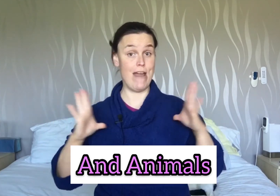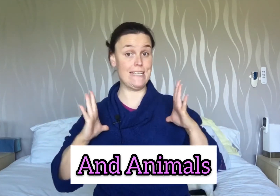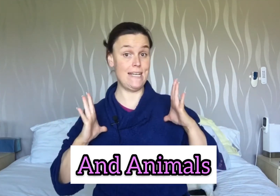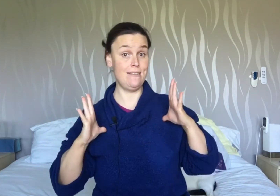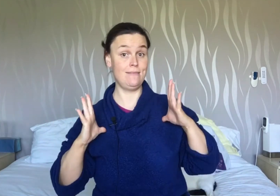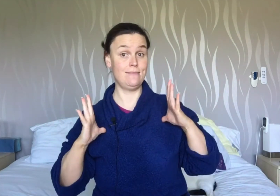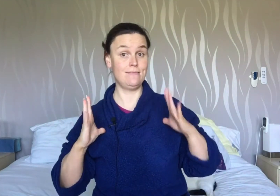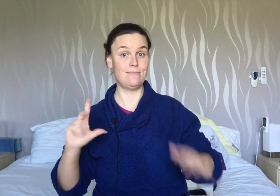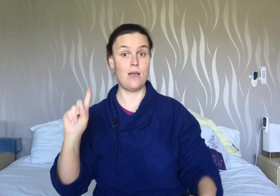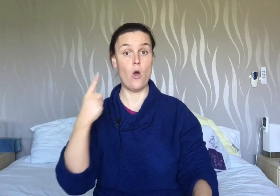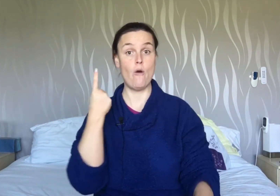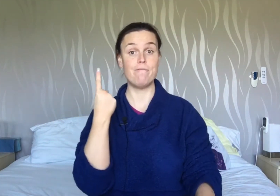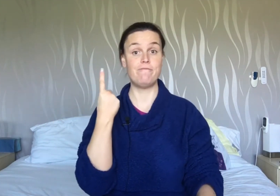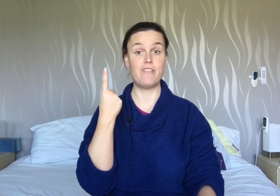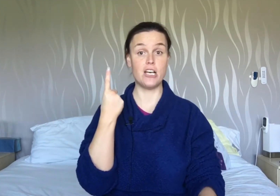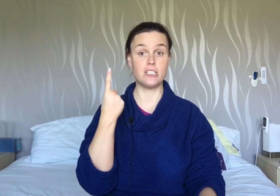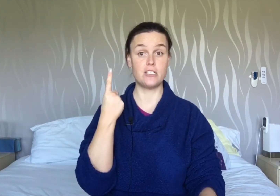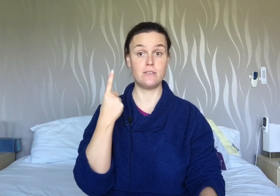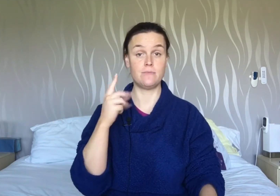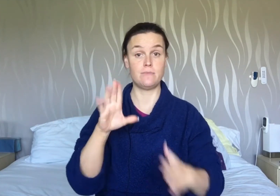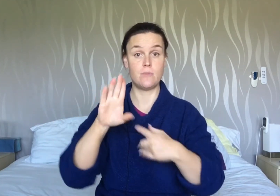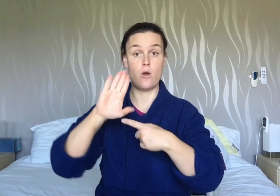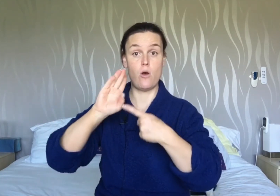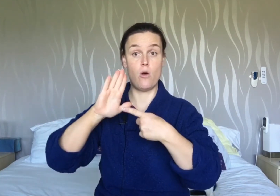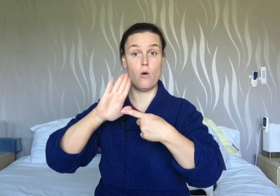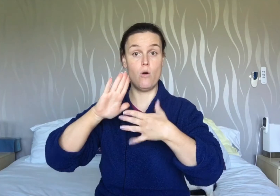Ready? First.